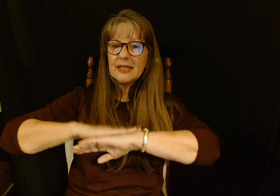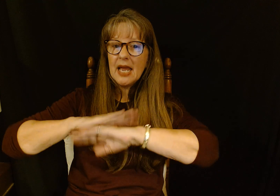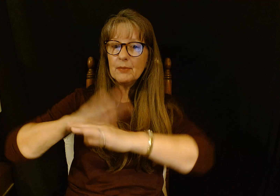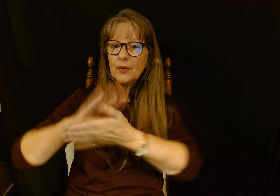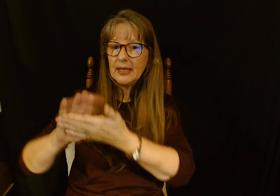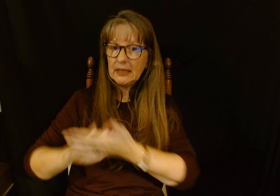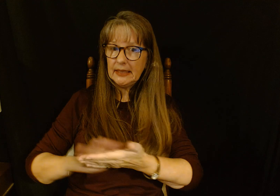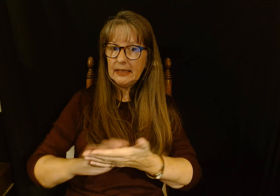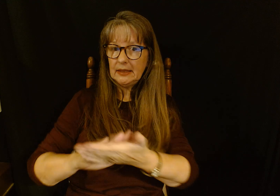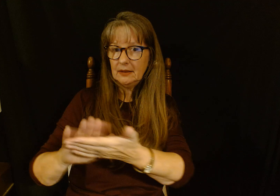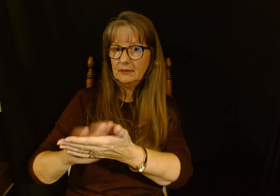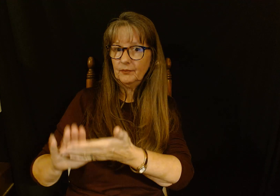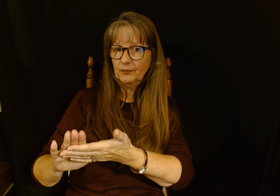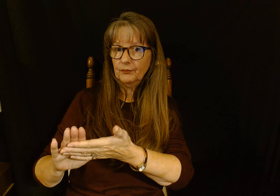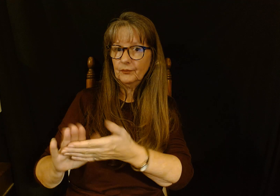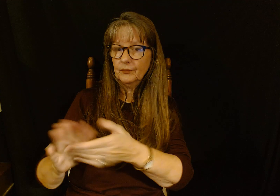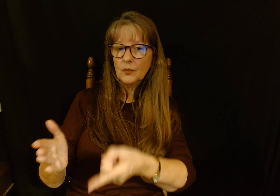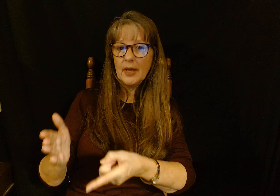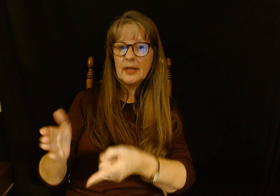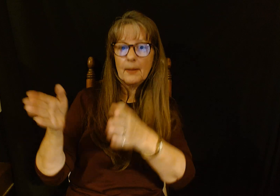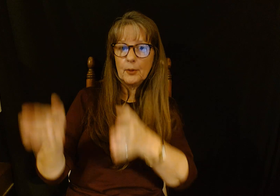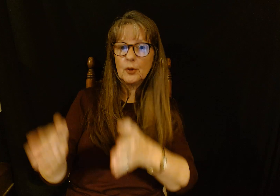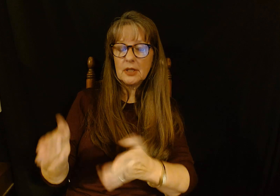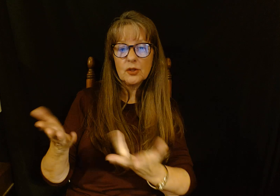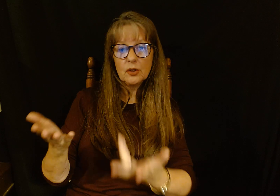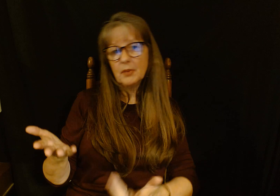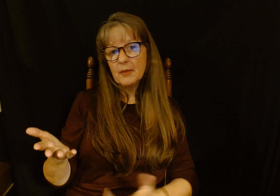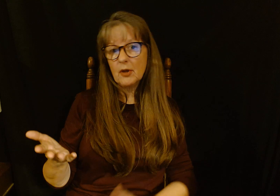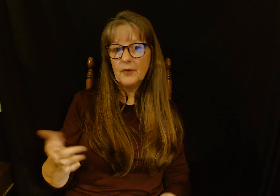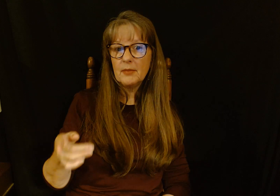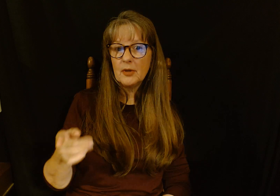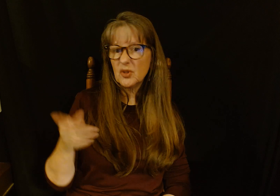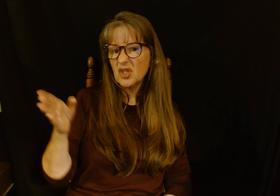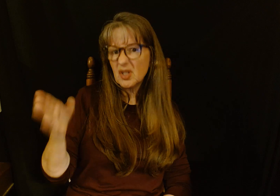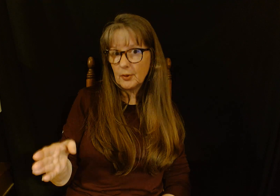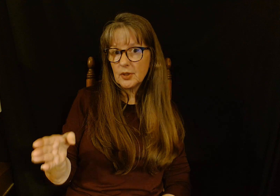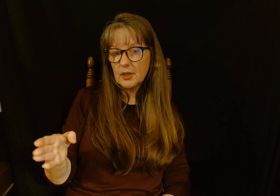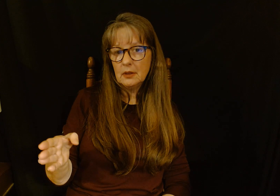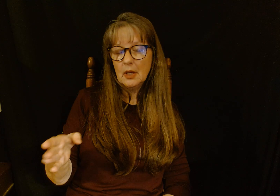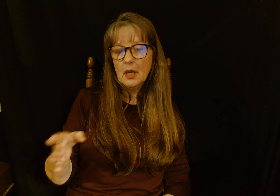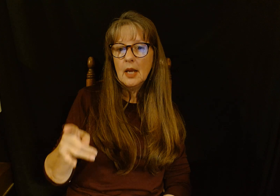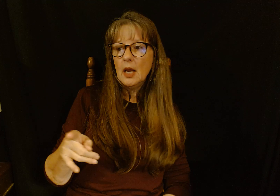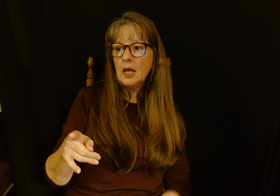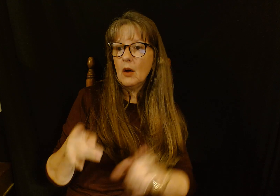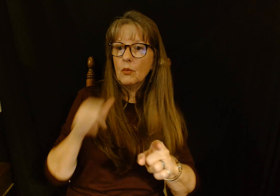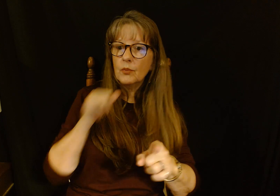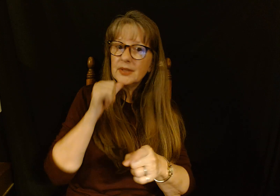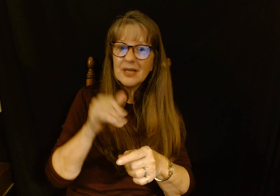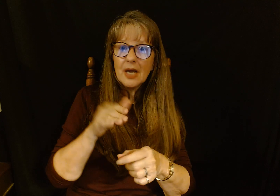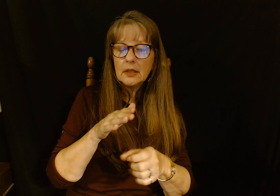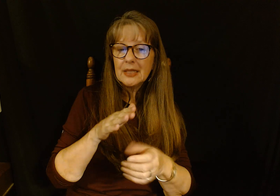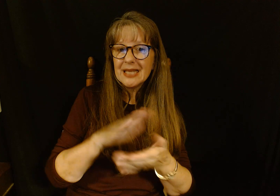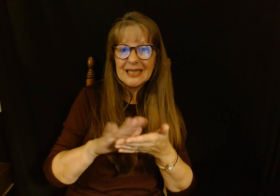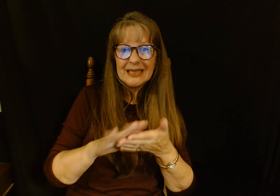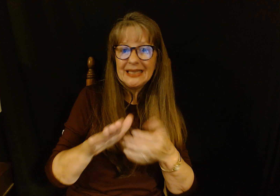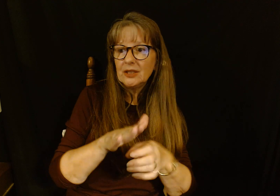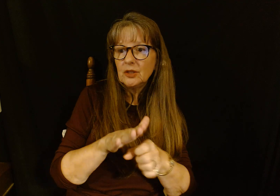table they clean, right? The person, because it could be male or female, so it's just the person. and oh, it's not clean good